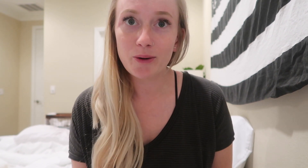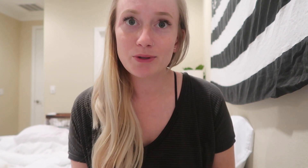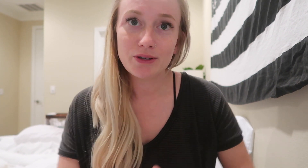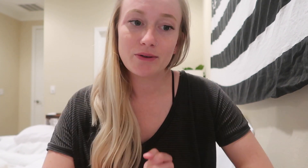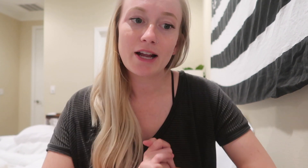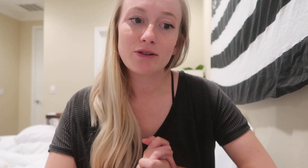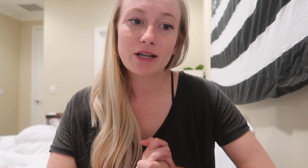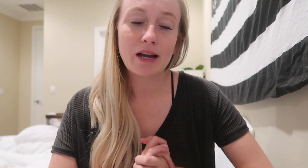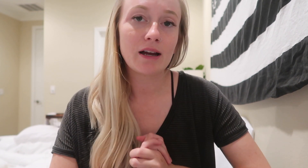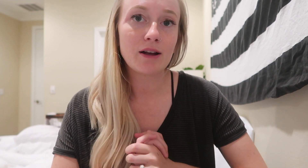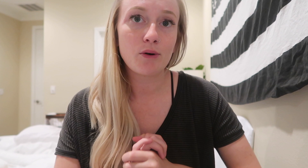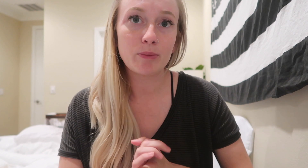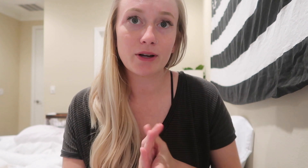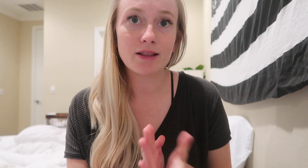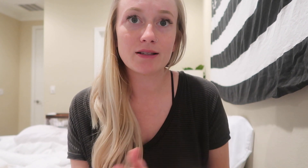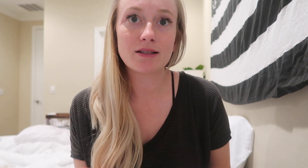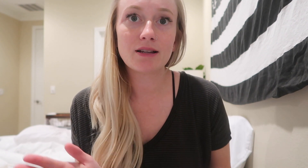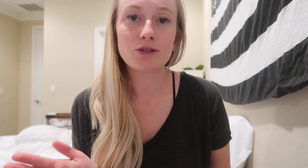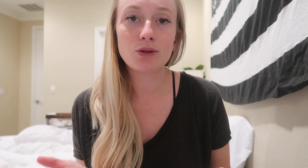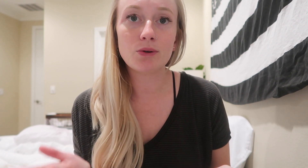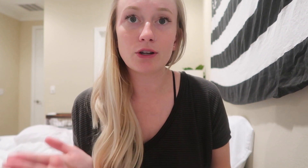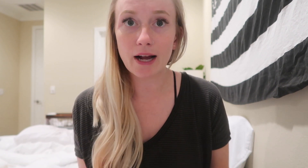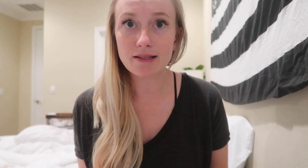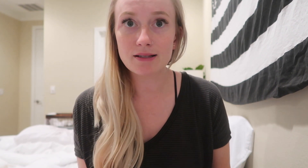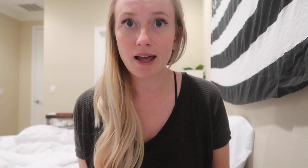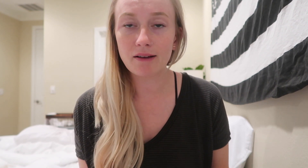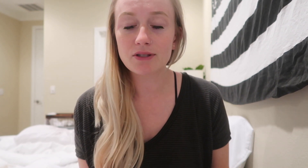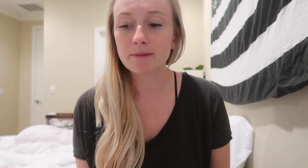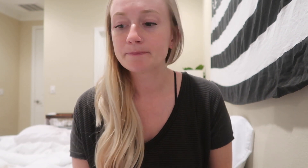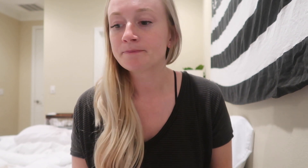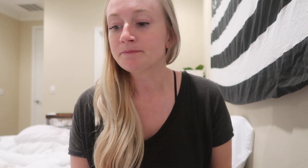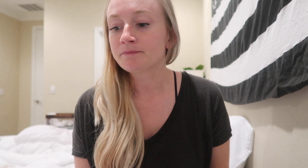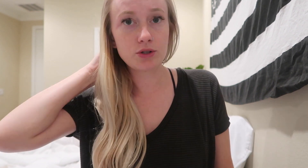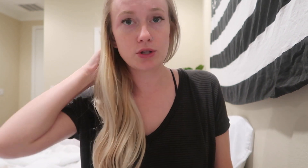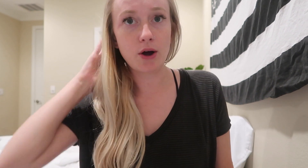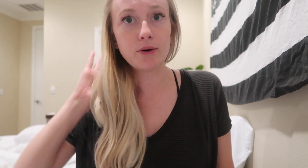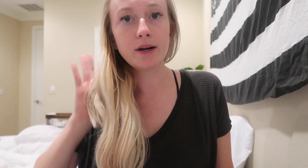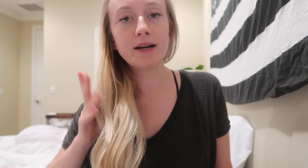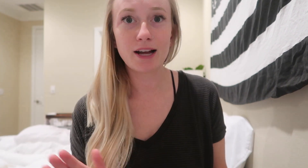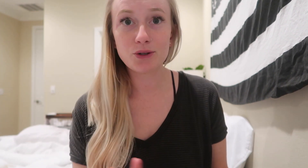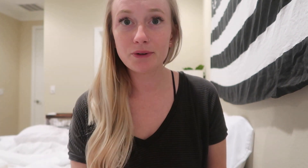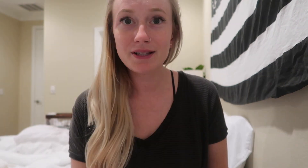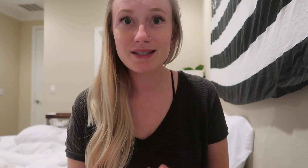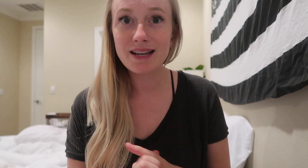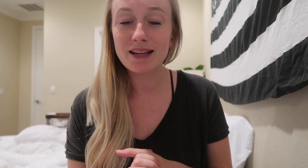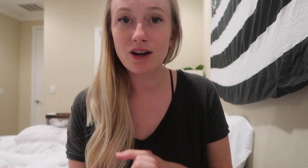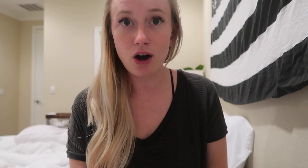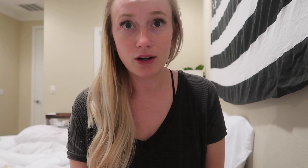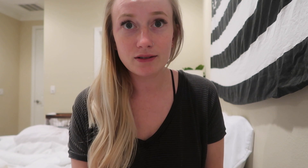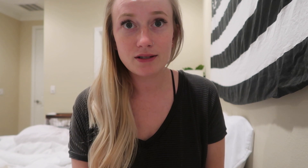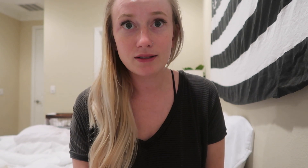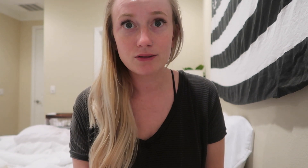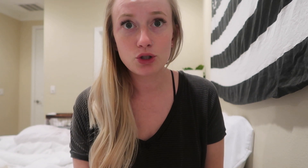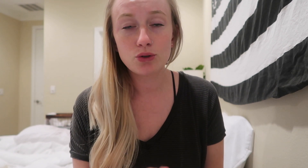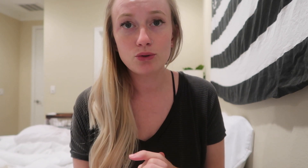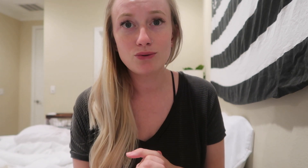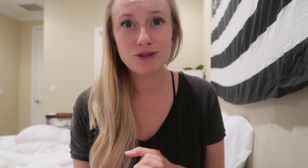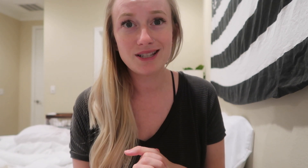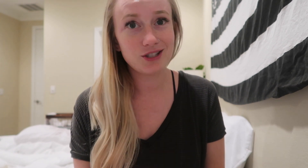helps you and you can incorporate this into your guys' lives. So I don't really see any cons to